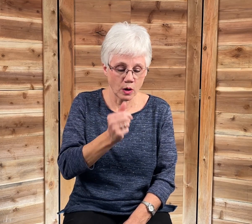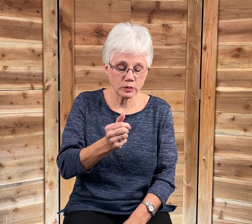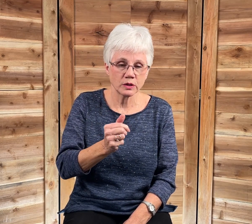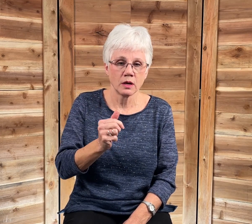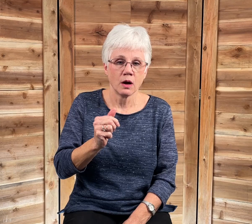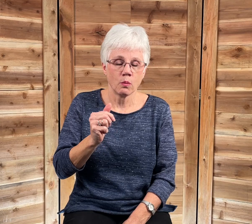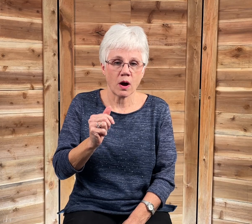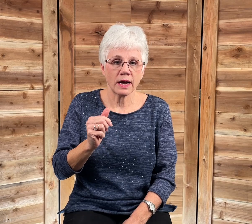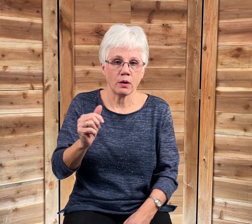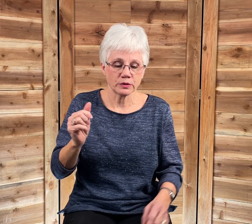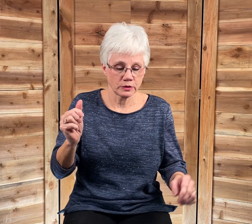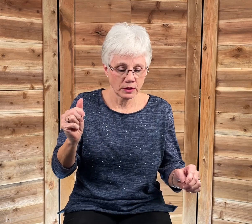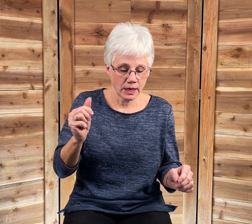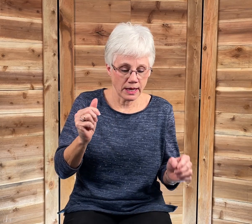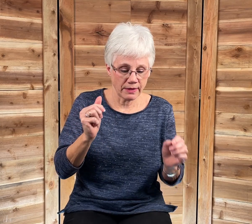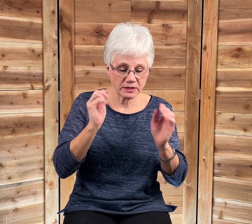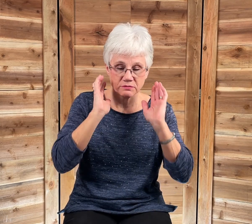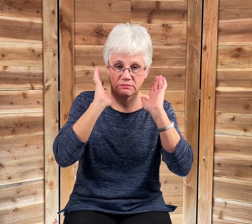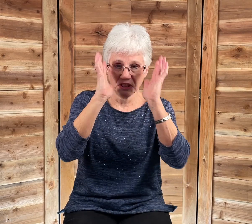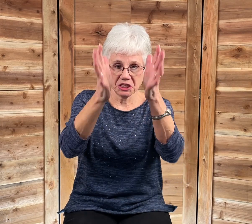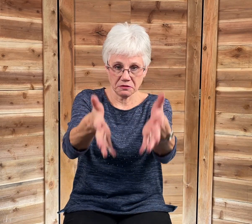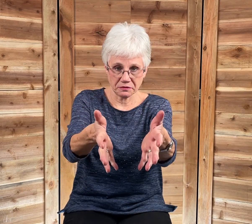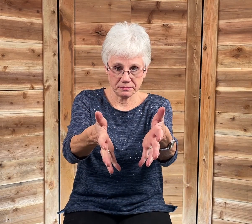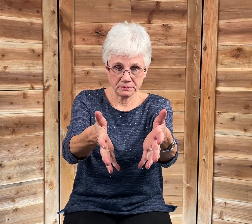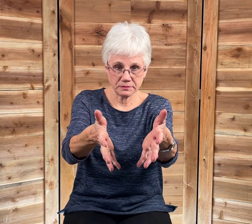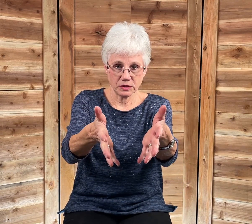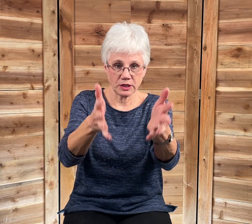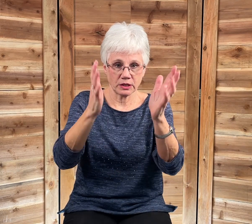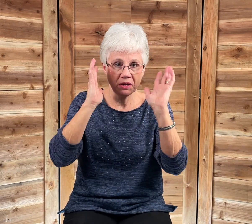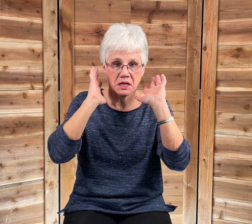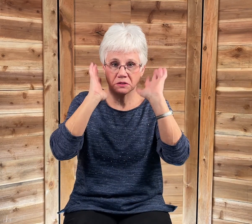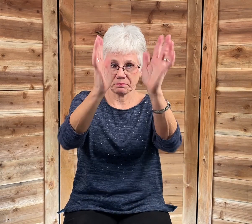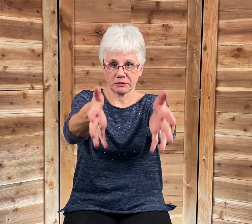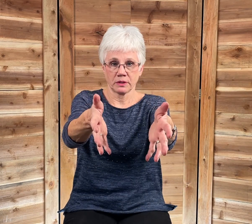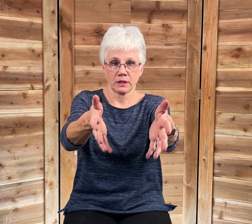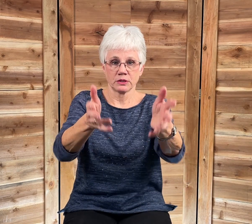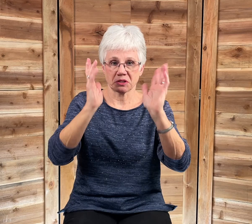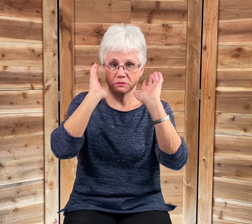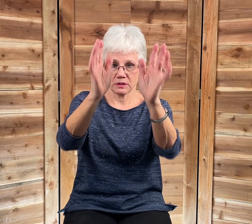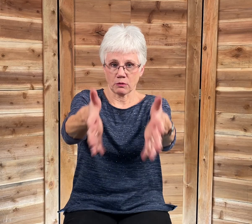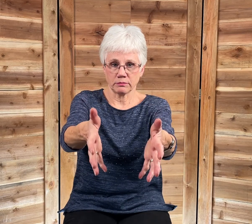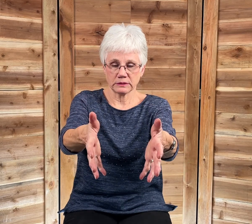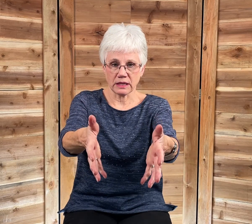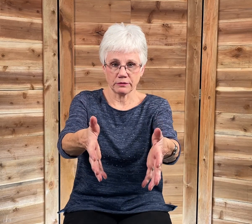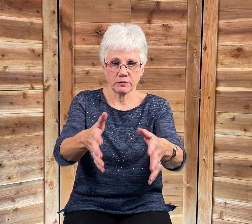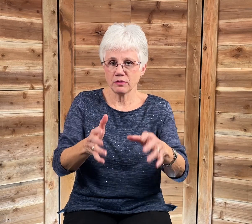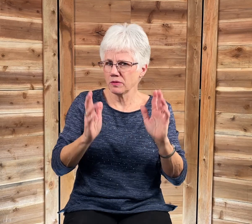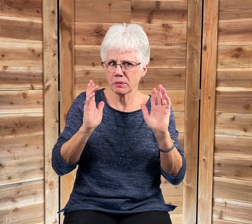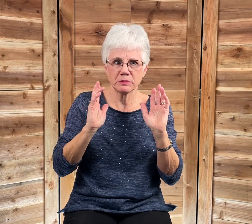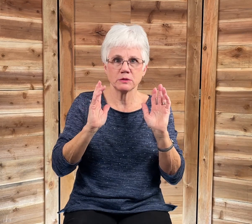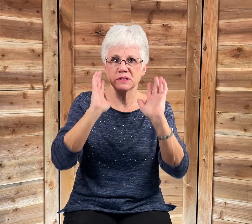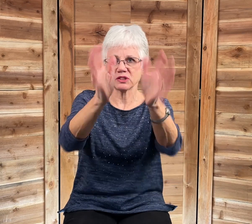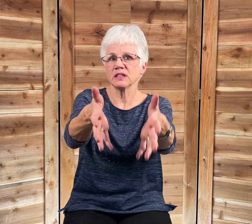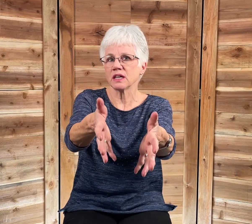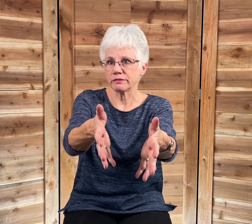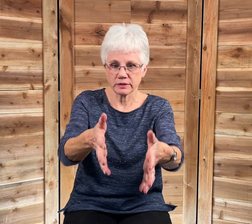you won't walk out. And that's leave. You take your hands and just, leave. We